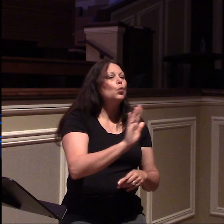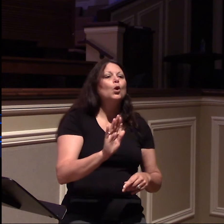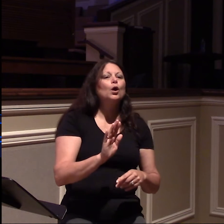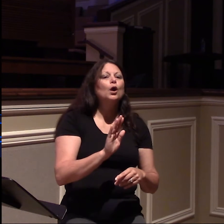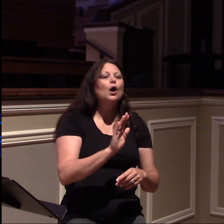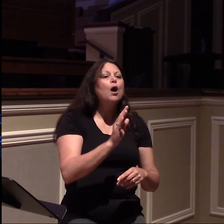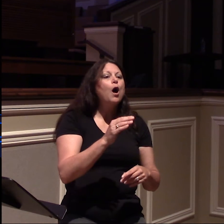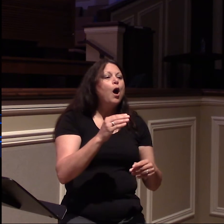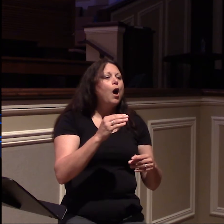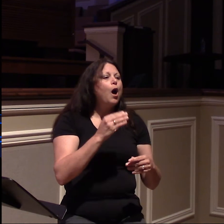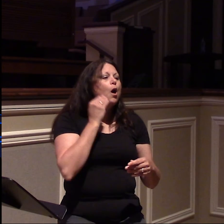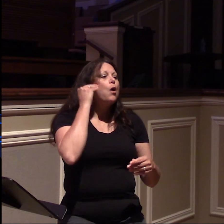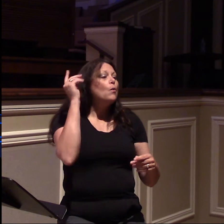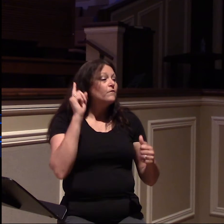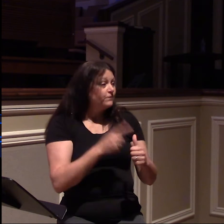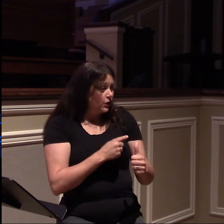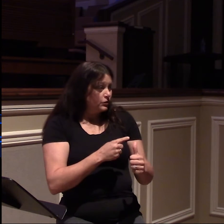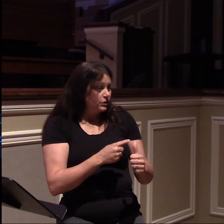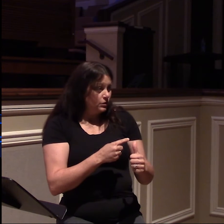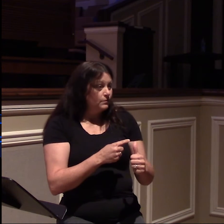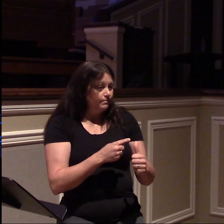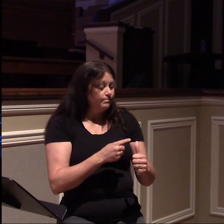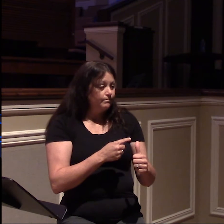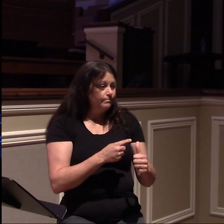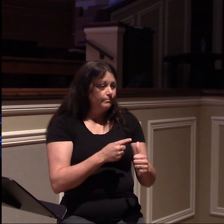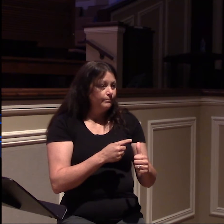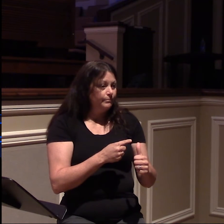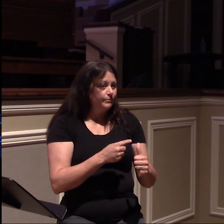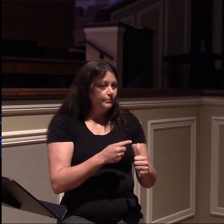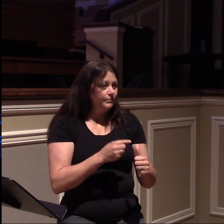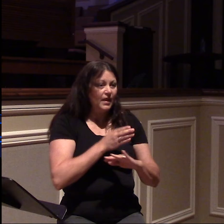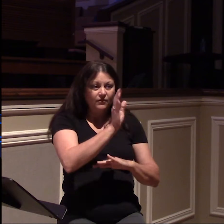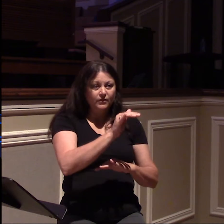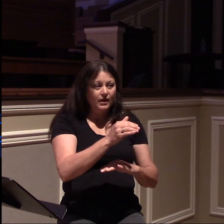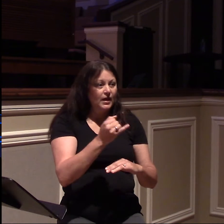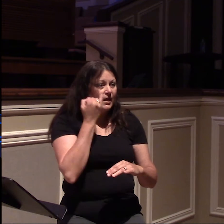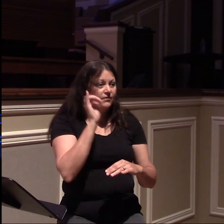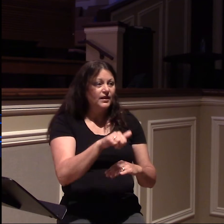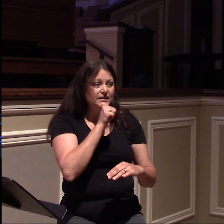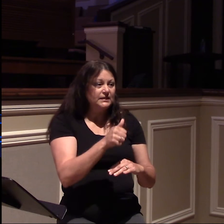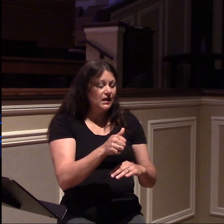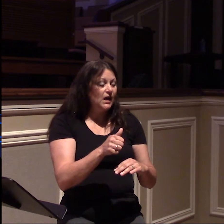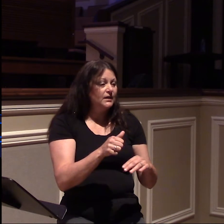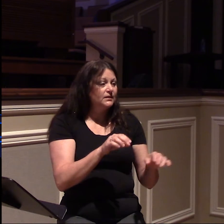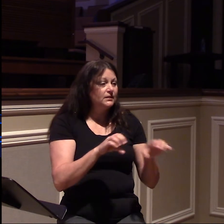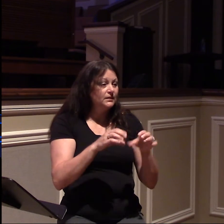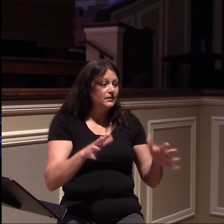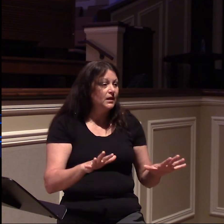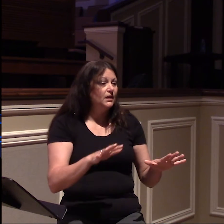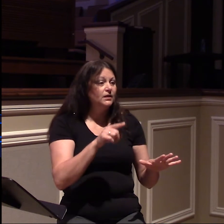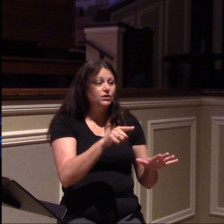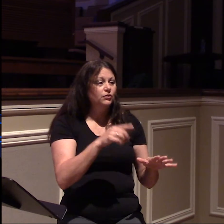if you don't have that squared away, it doesn't matter what else you do. Your life will have missed fundamental and central purpose